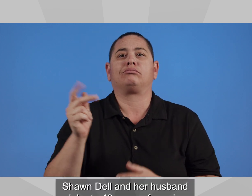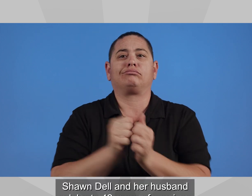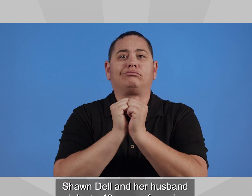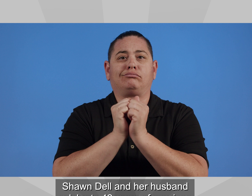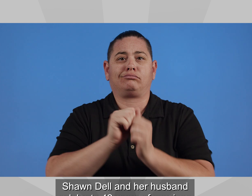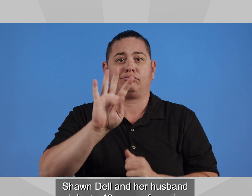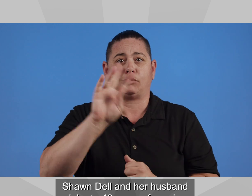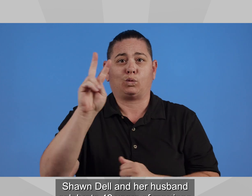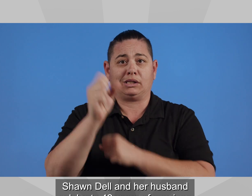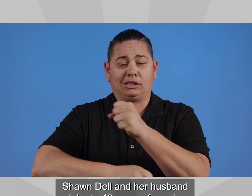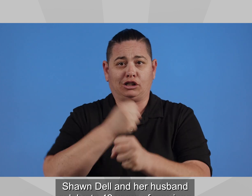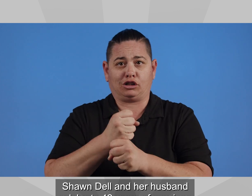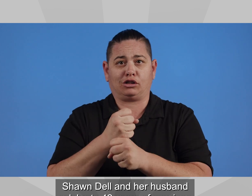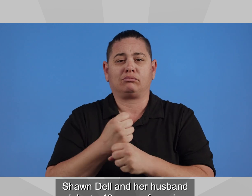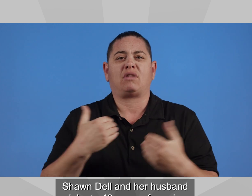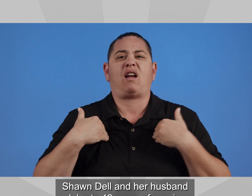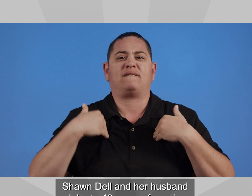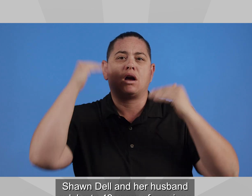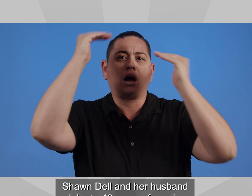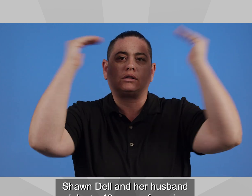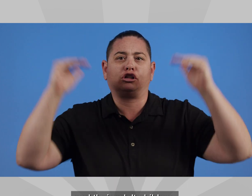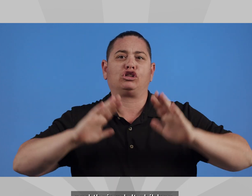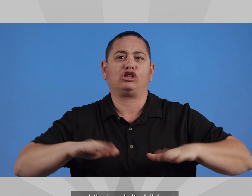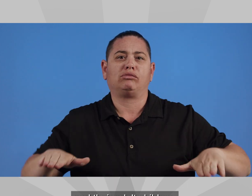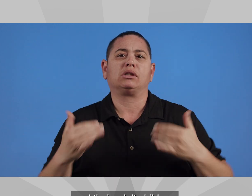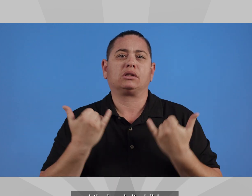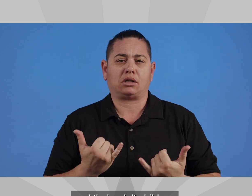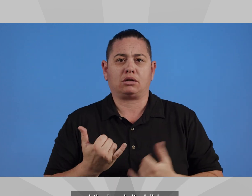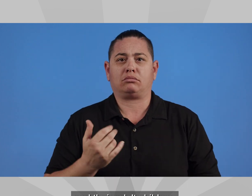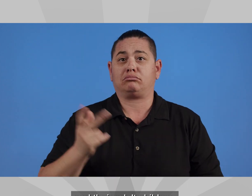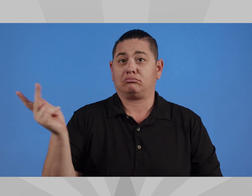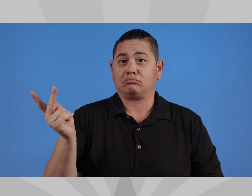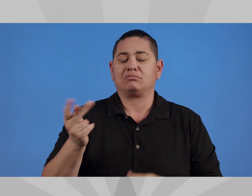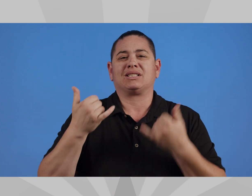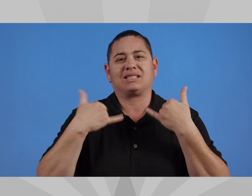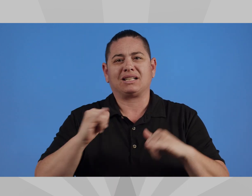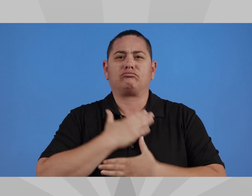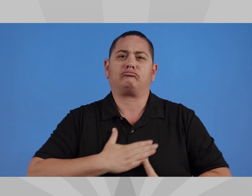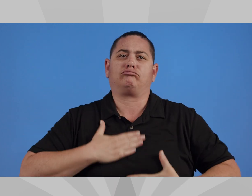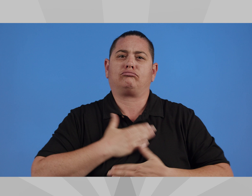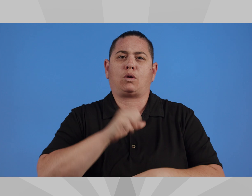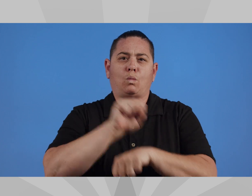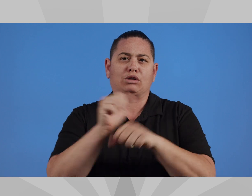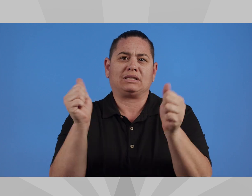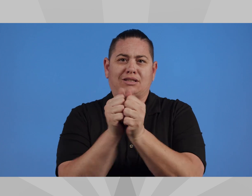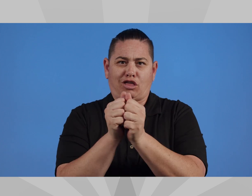Shawn Dell and her husband celebrate 42 years of marriage and their adult children.